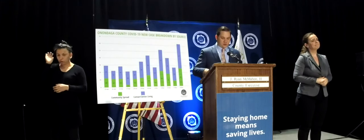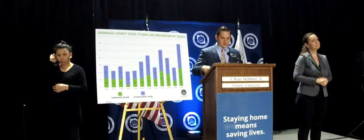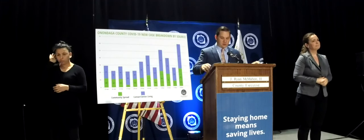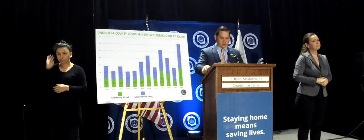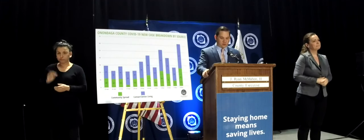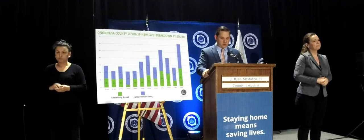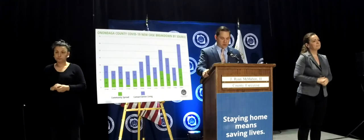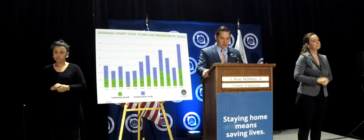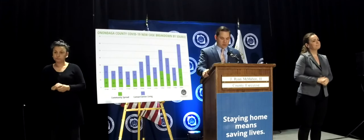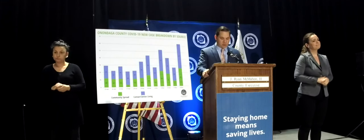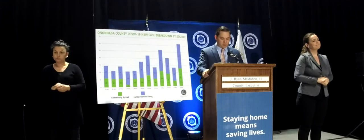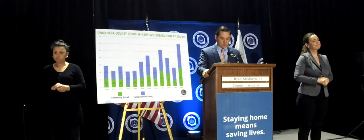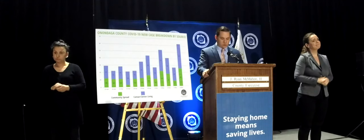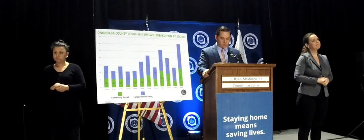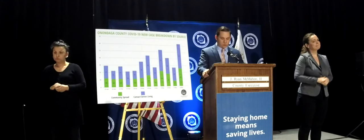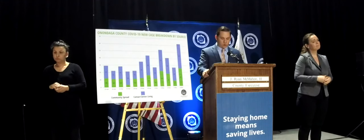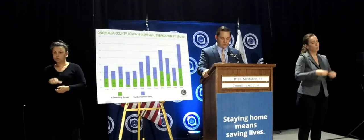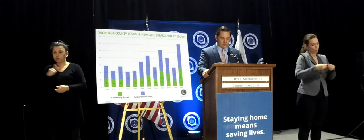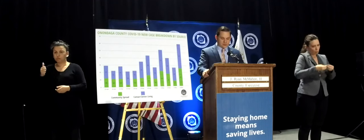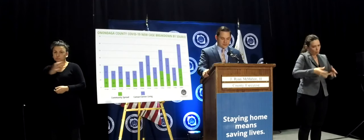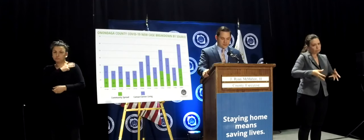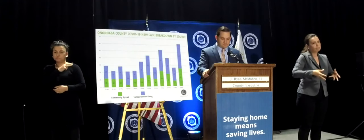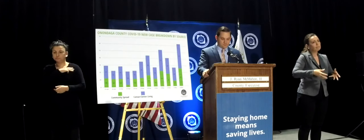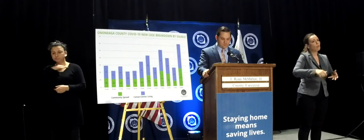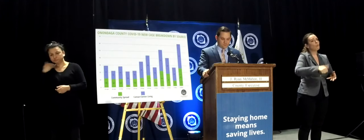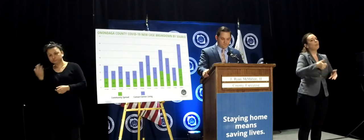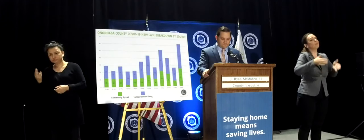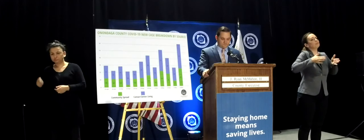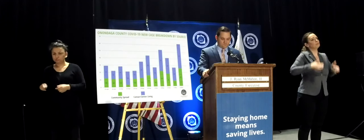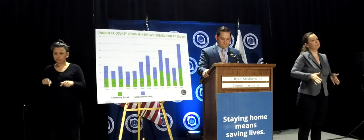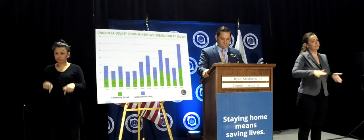We've lost another neighbor to COVID-19.